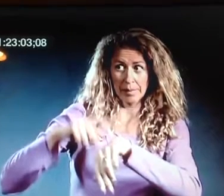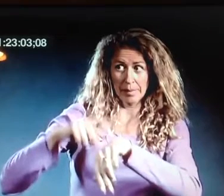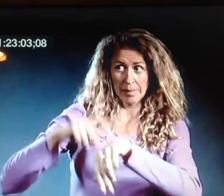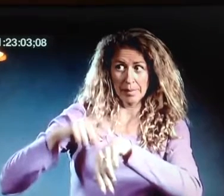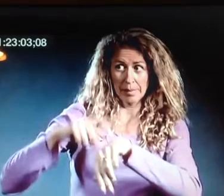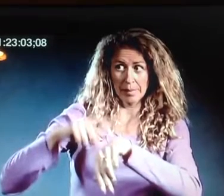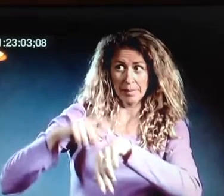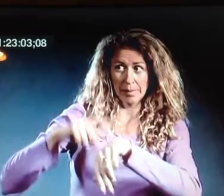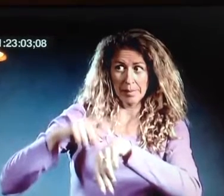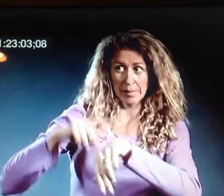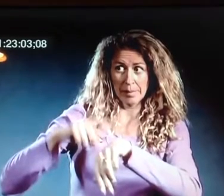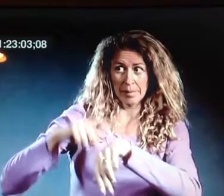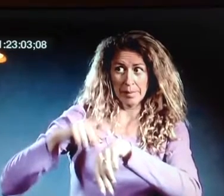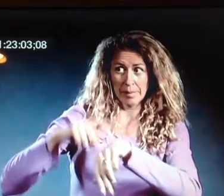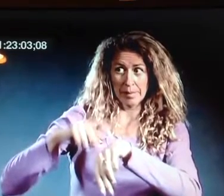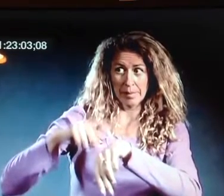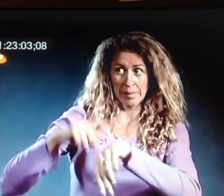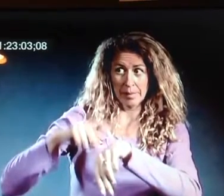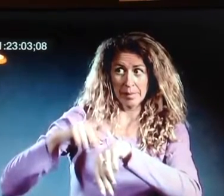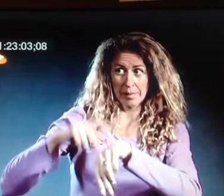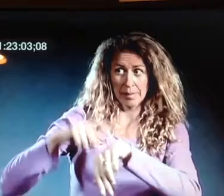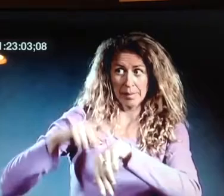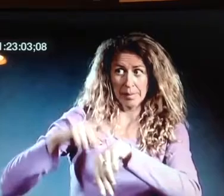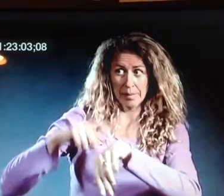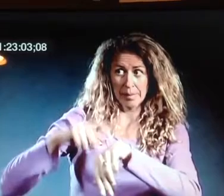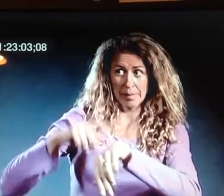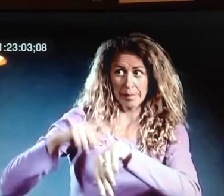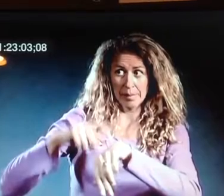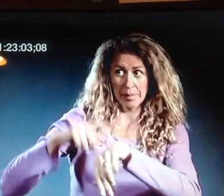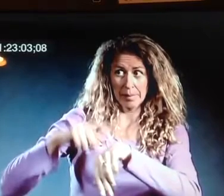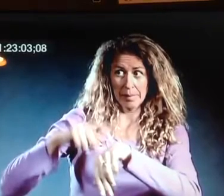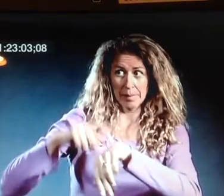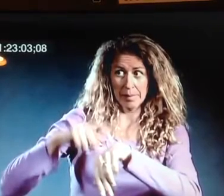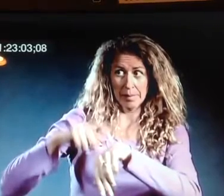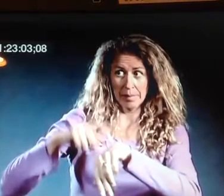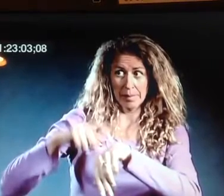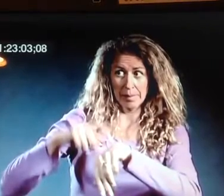weeks I have 3 hours of time allotted for me for my irrigation.